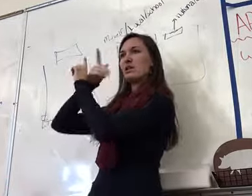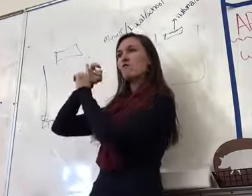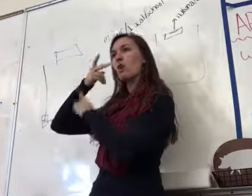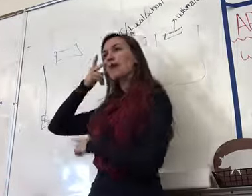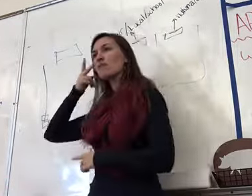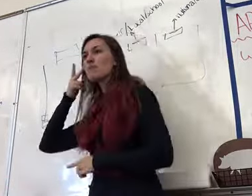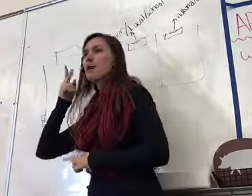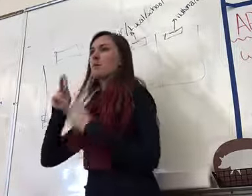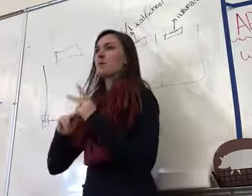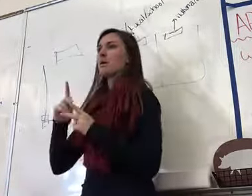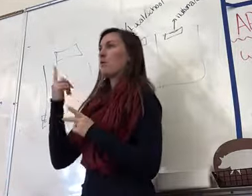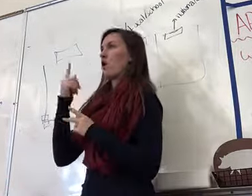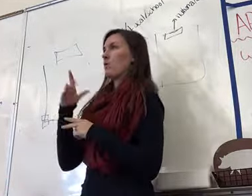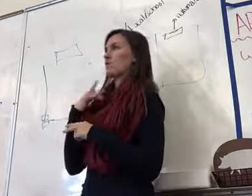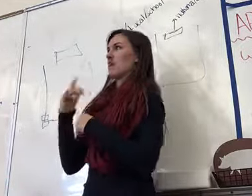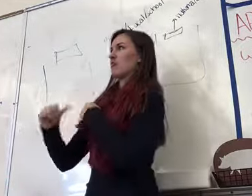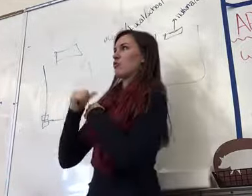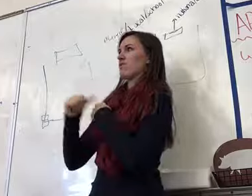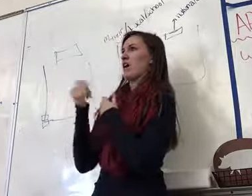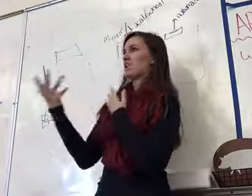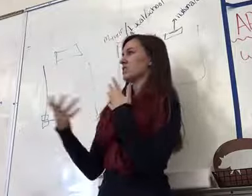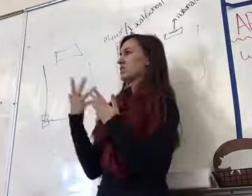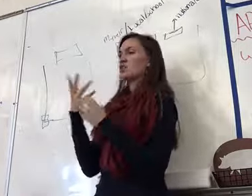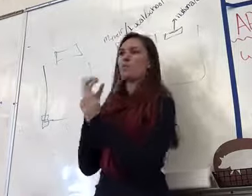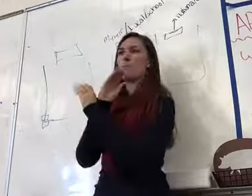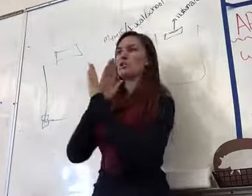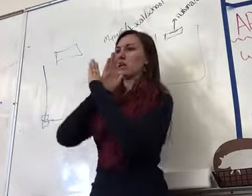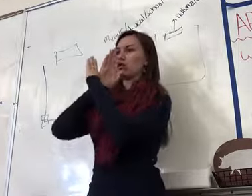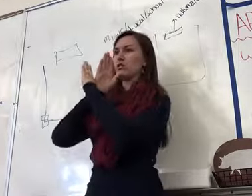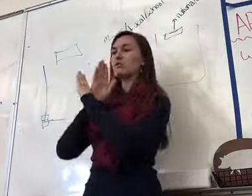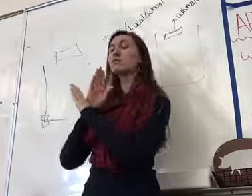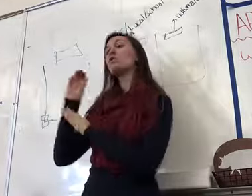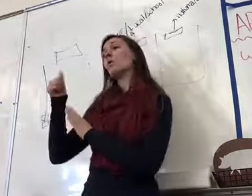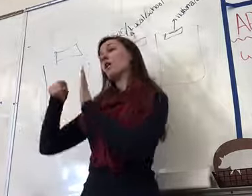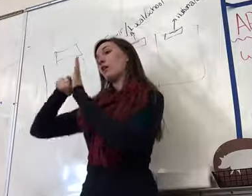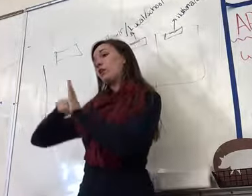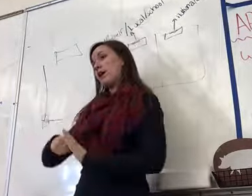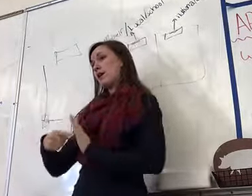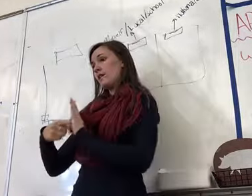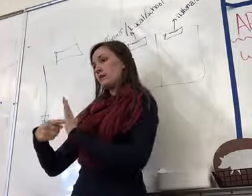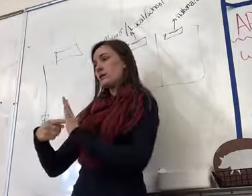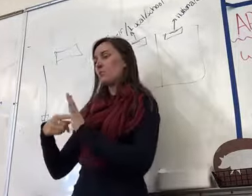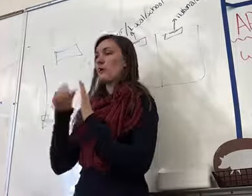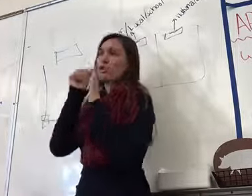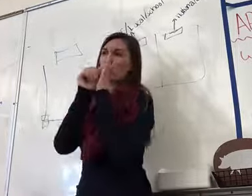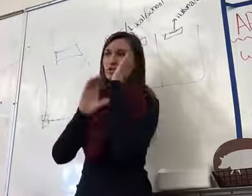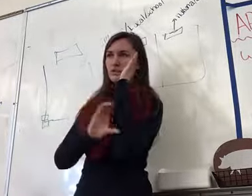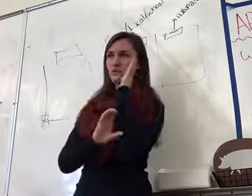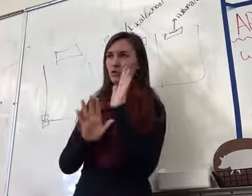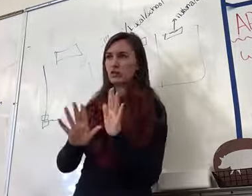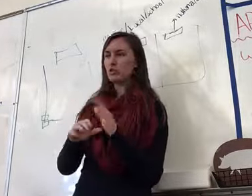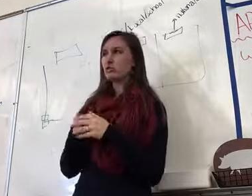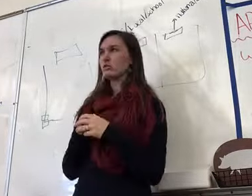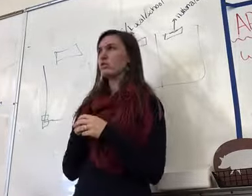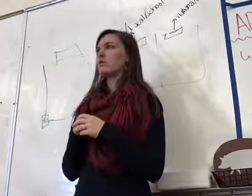threat. Other examples of really bad things about the Articles of Confederation, they couldn't actually